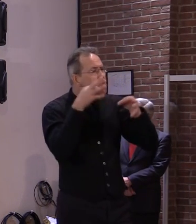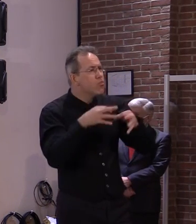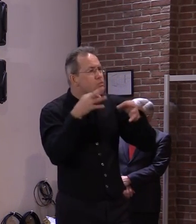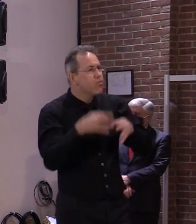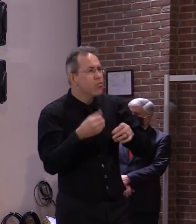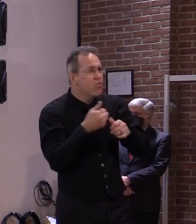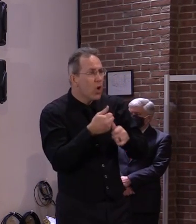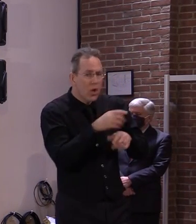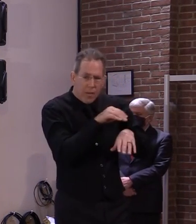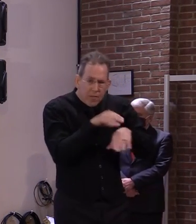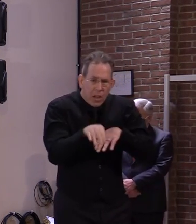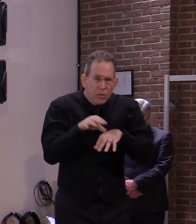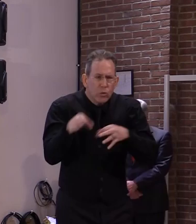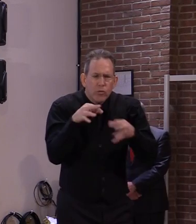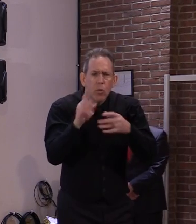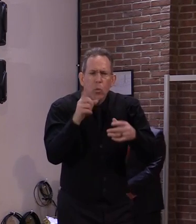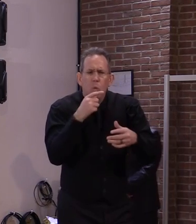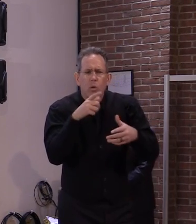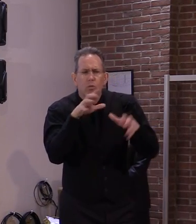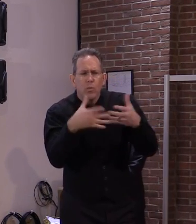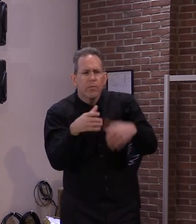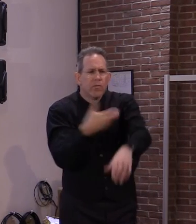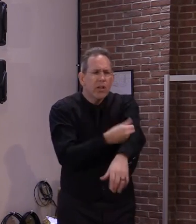and advising the state?